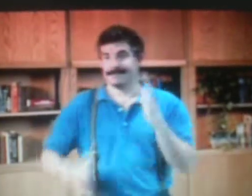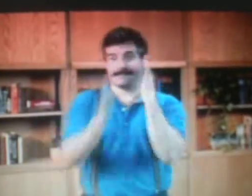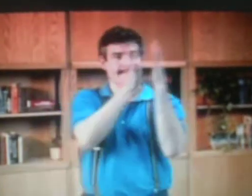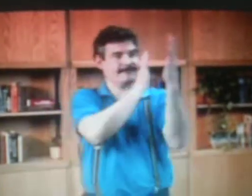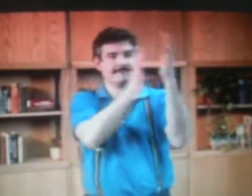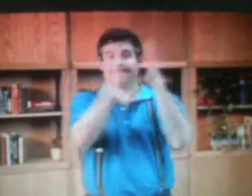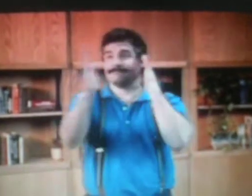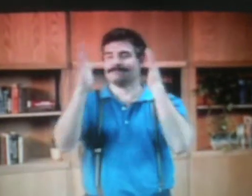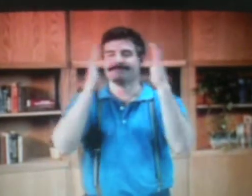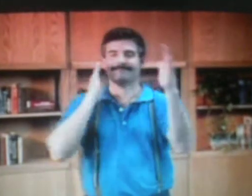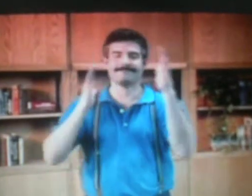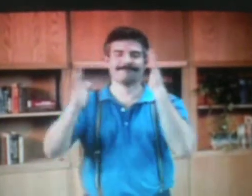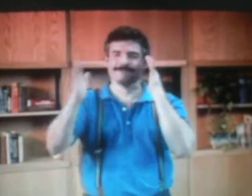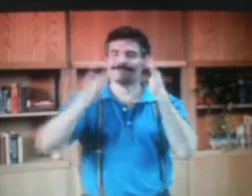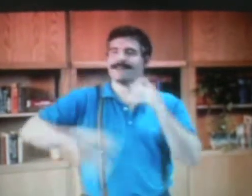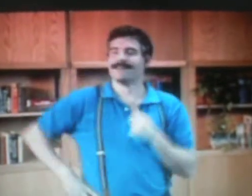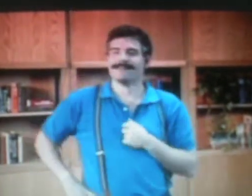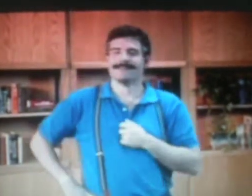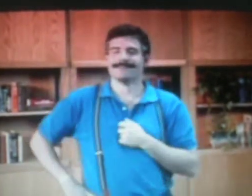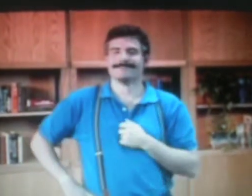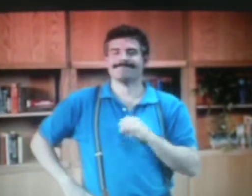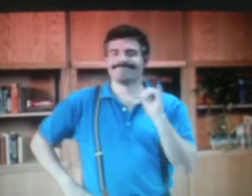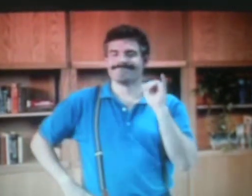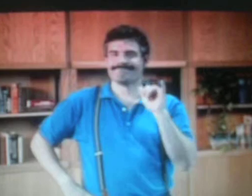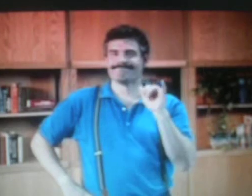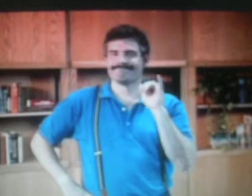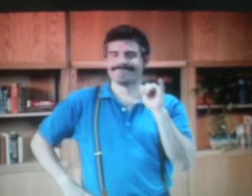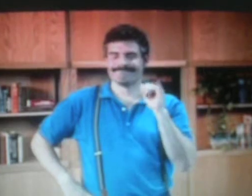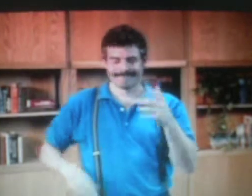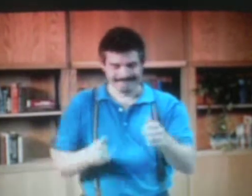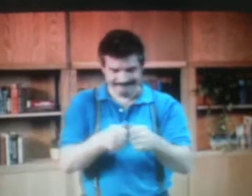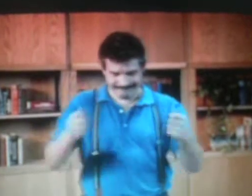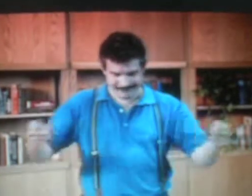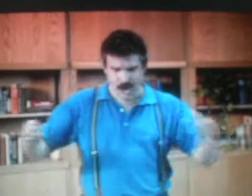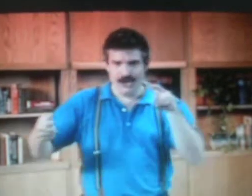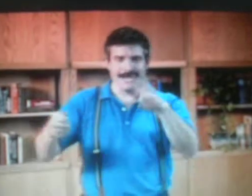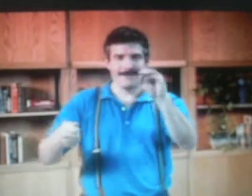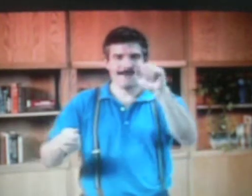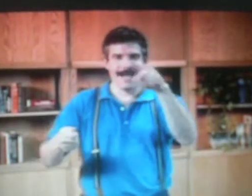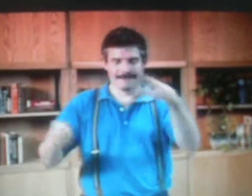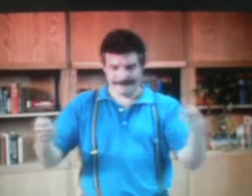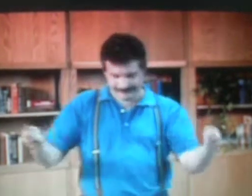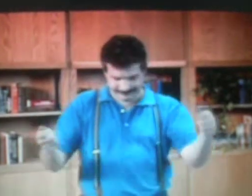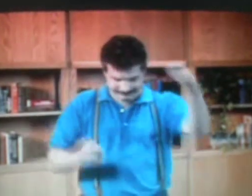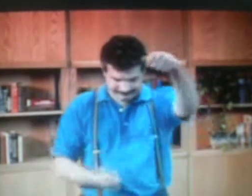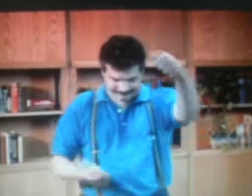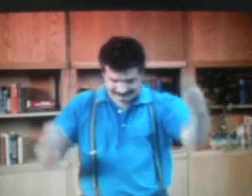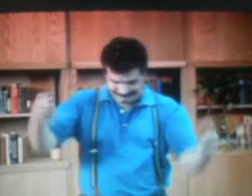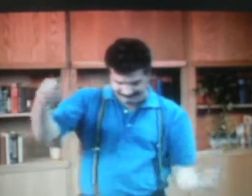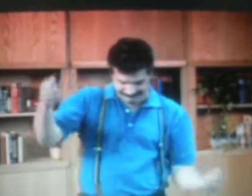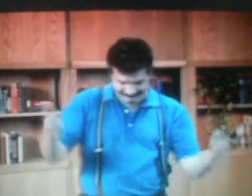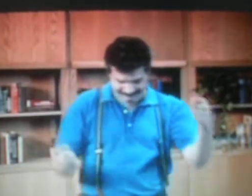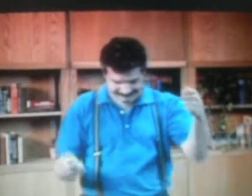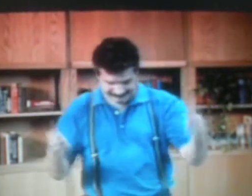There were no one signing. Everyone was walking, holding their books, just walking by. So I glanced at a